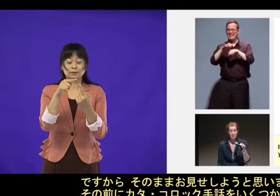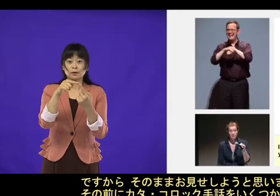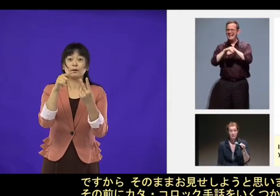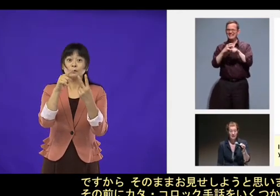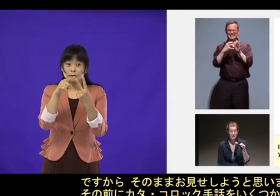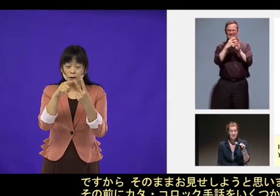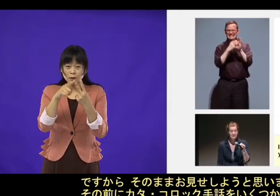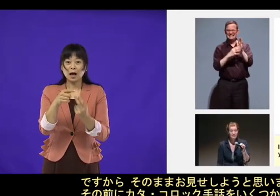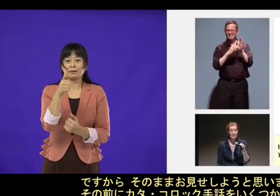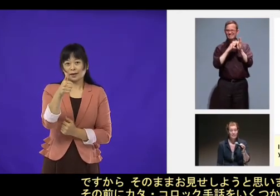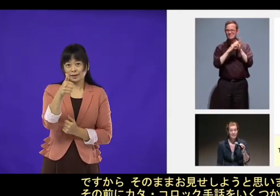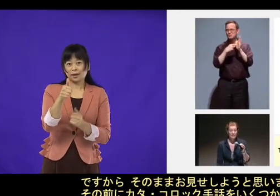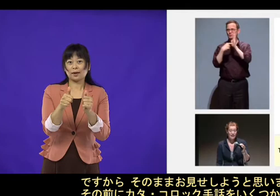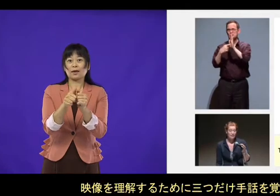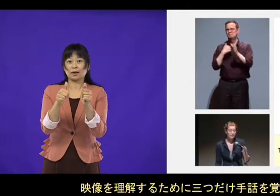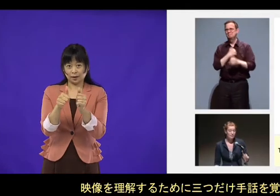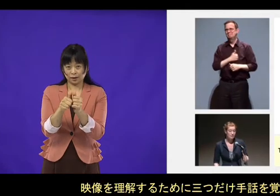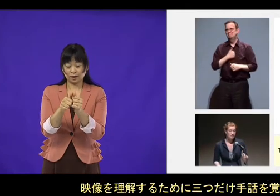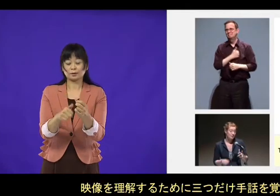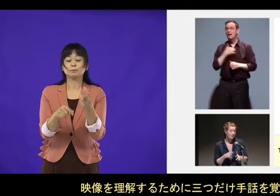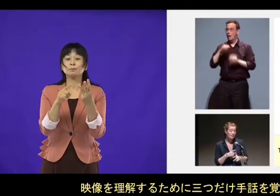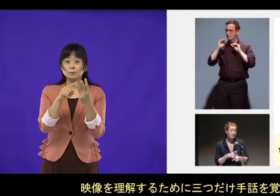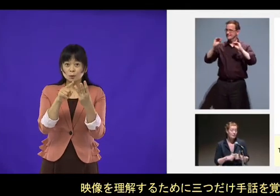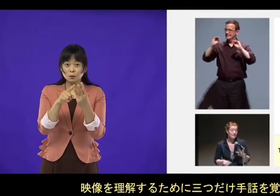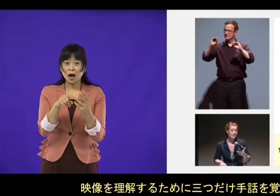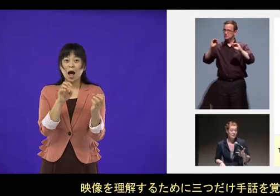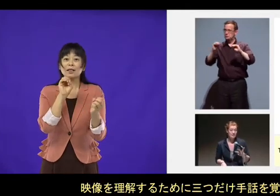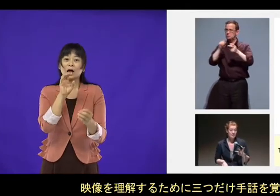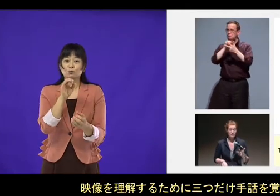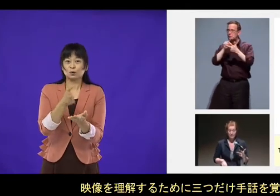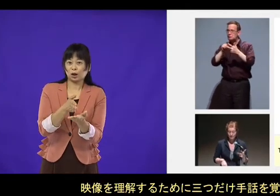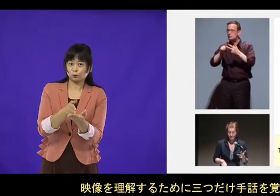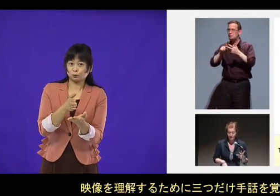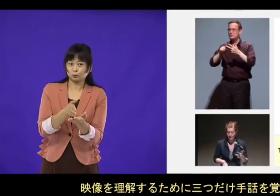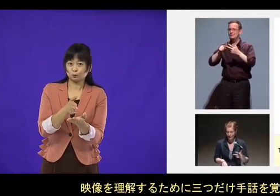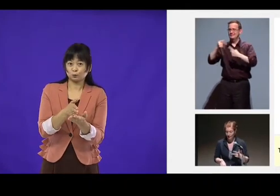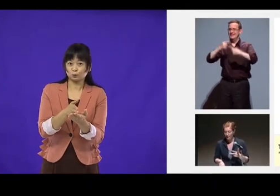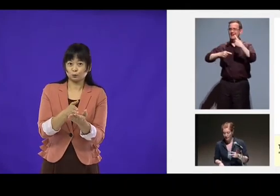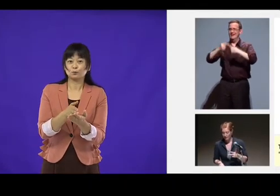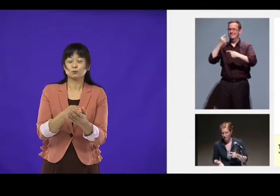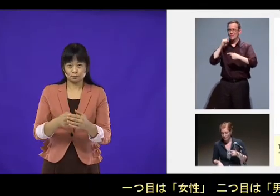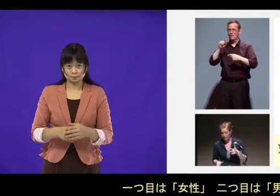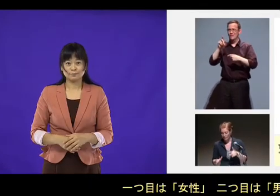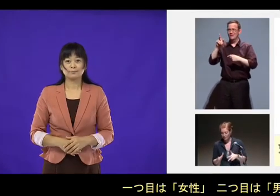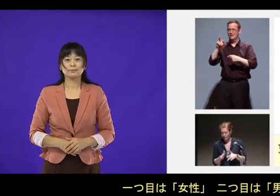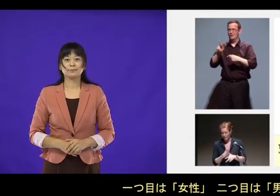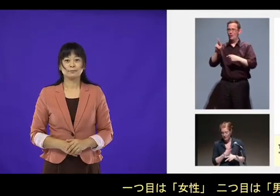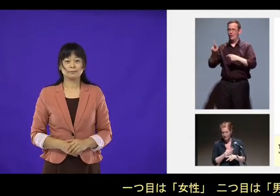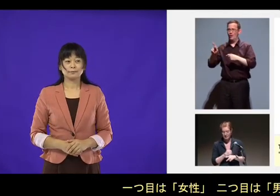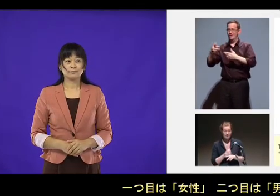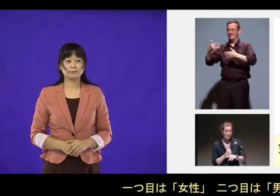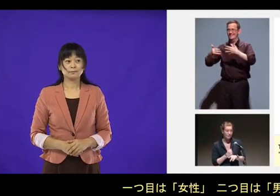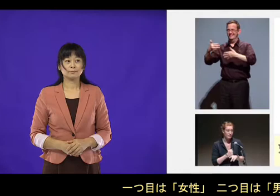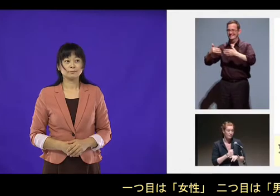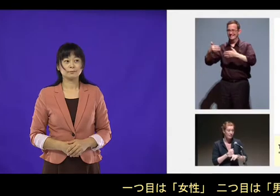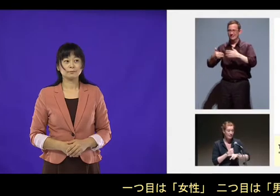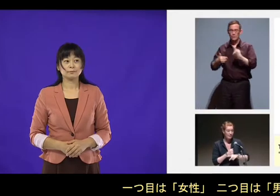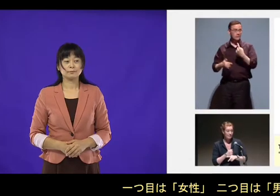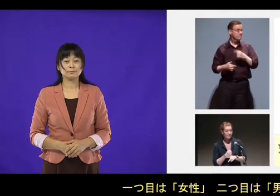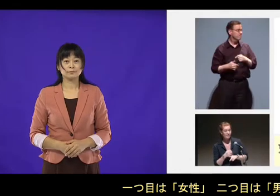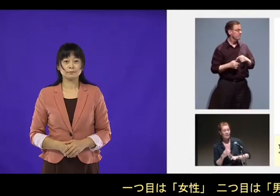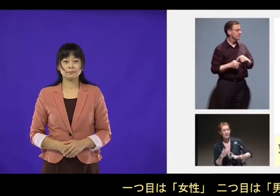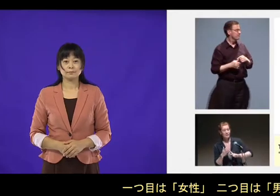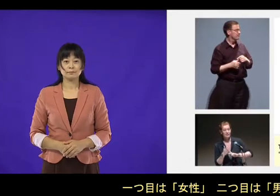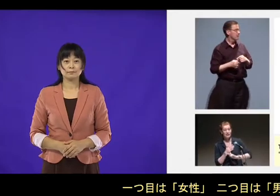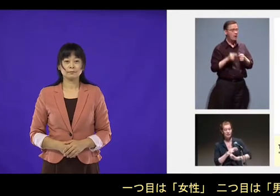of katakalok signs. And there's only 3 signs you need to learn. So one of them is the sign for